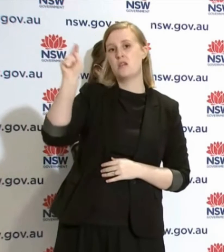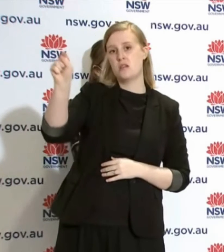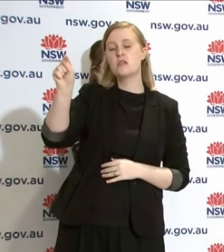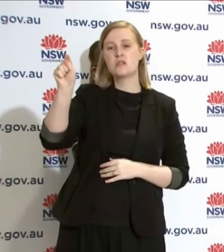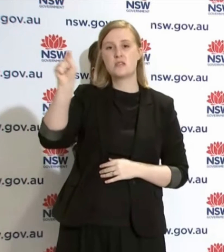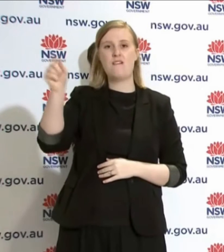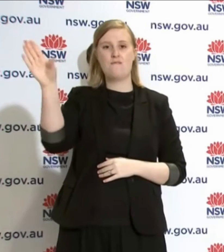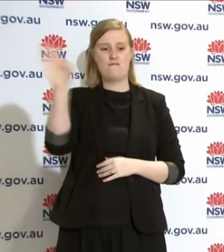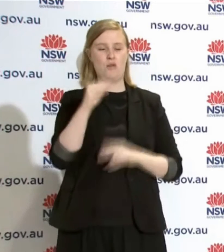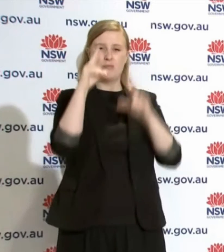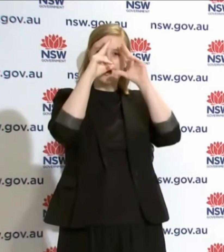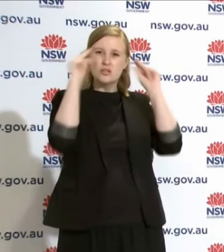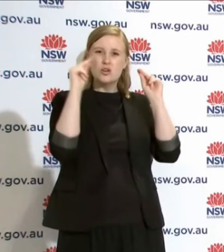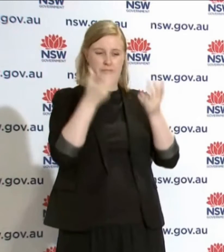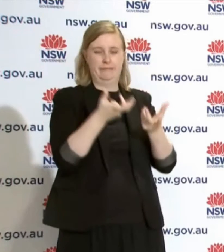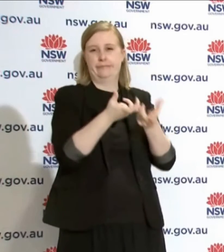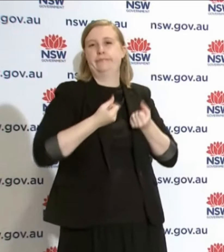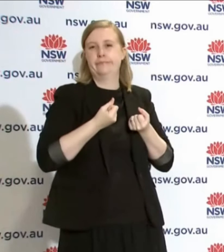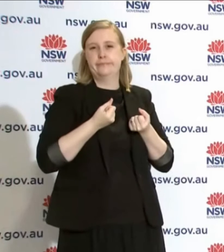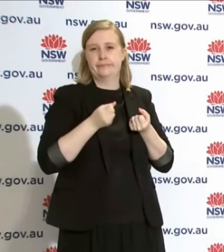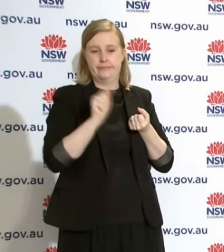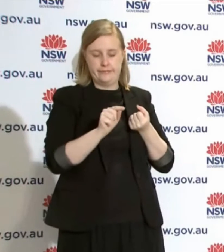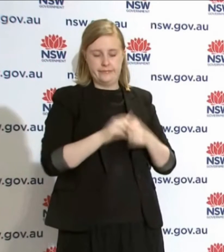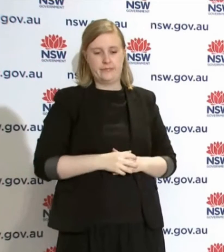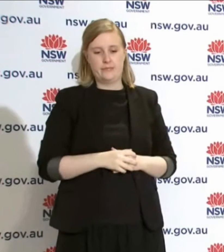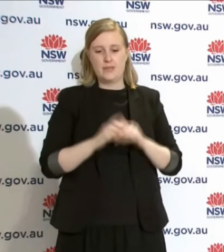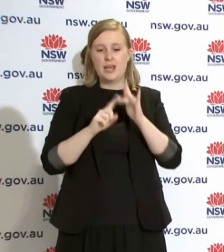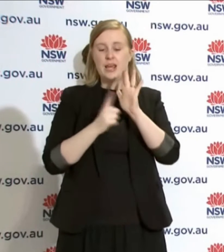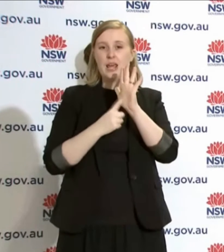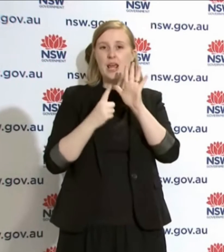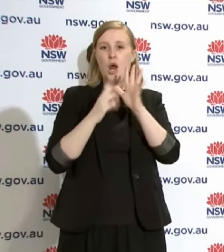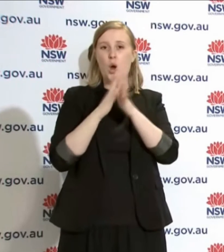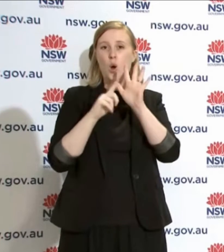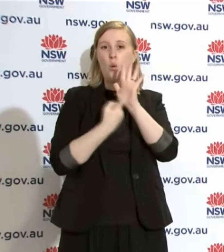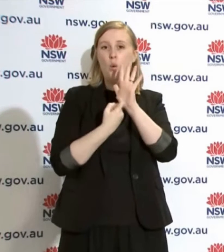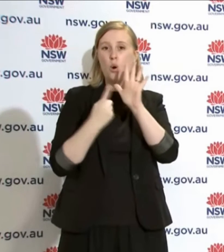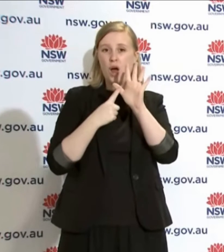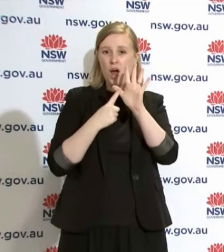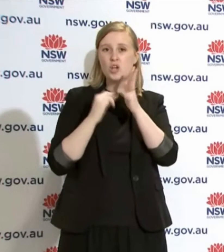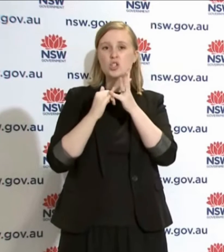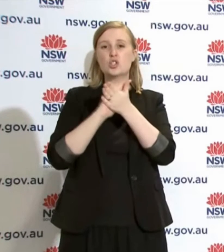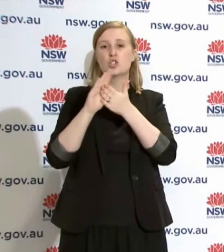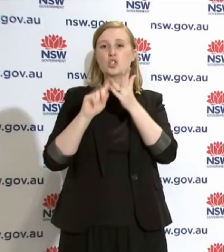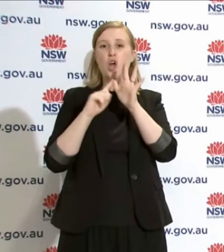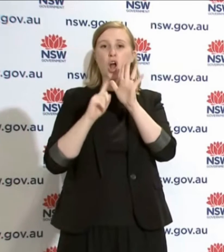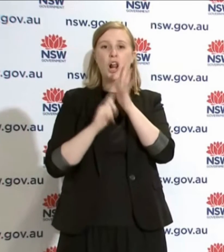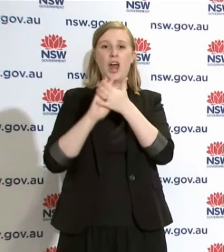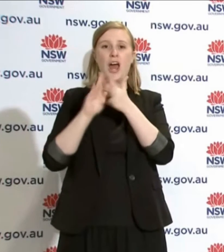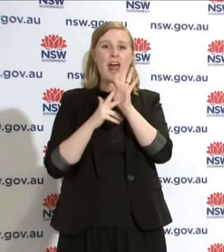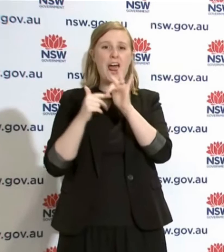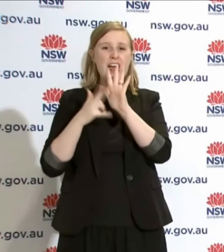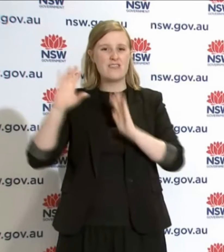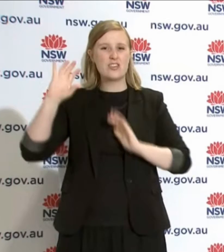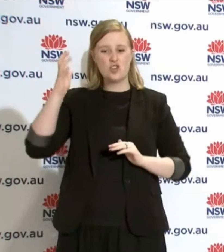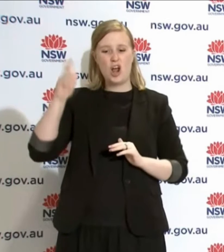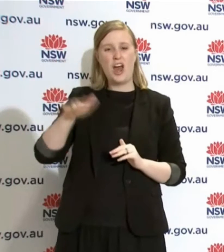cluster. The Illawarra Shoalhaven area, once again, there was 3 cases this time, all 3 cases in the Wollongong local